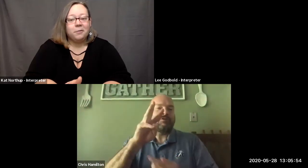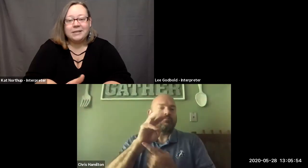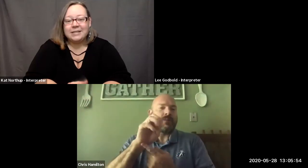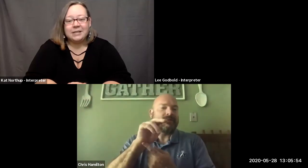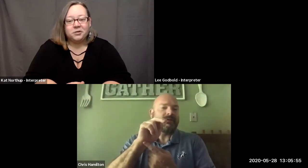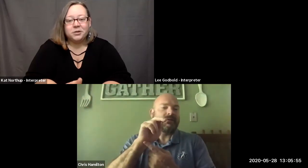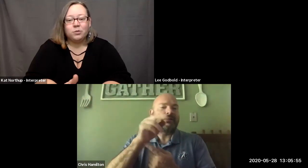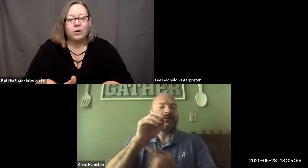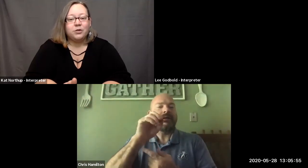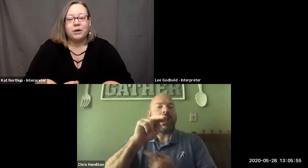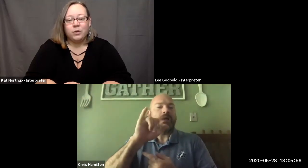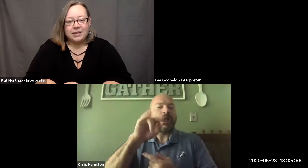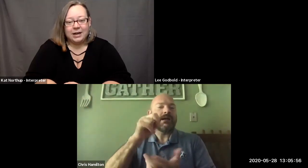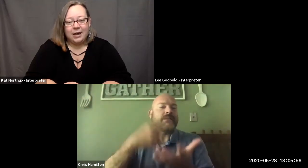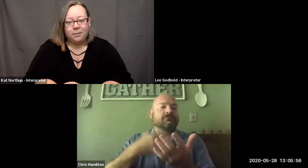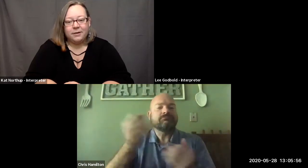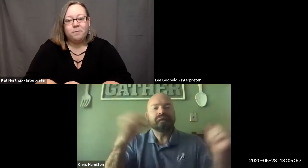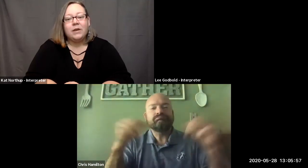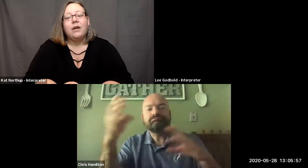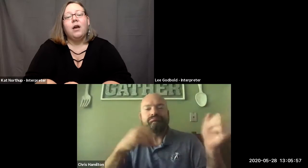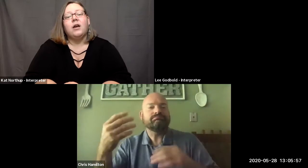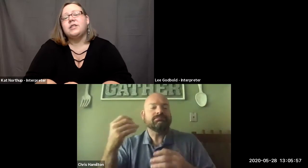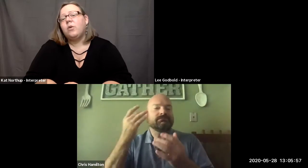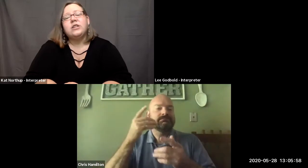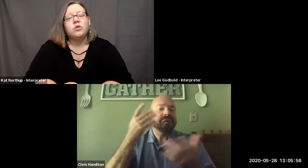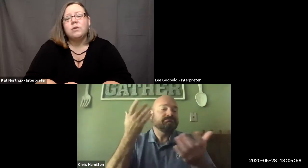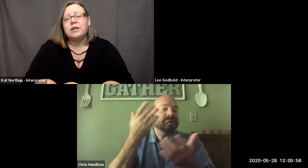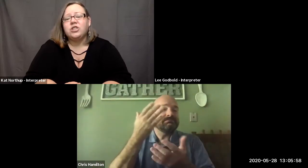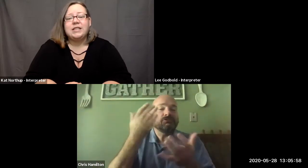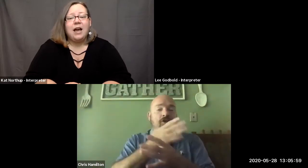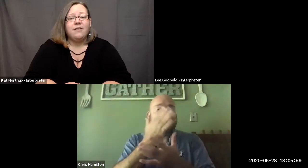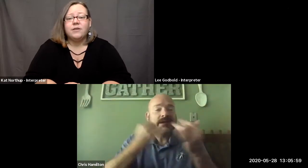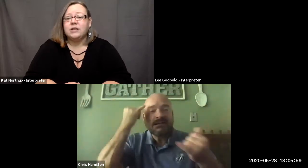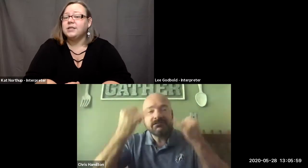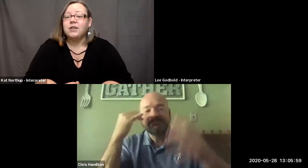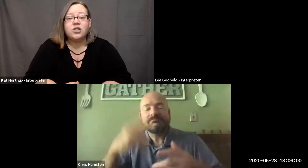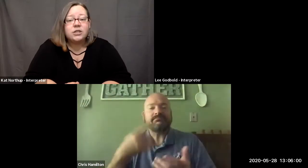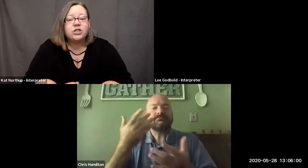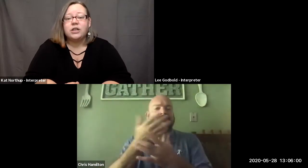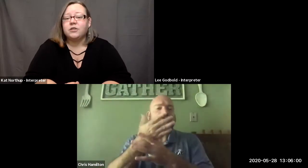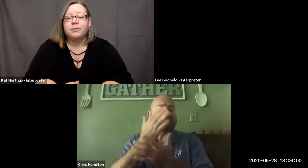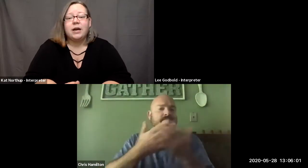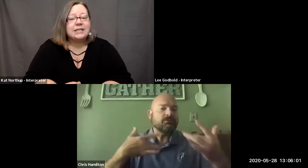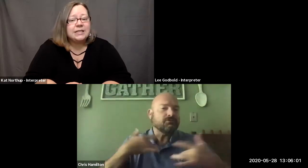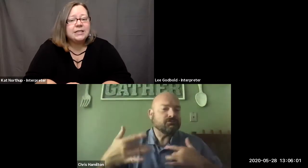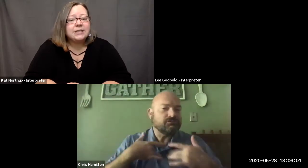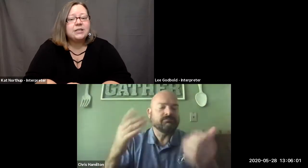pins and needles, wondering what's going to happen. So I do want to just have a discussion, share some ideas,